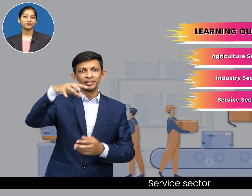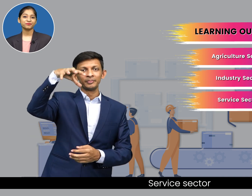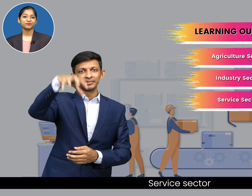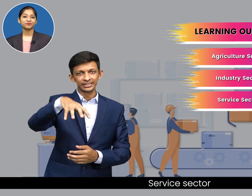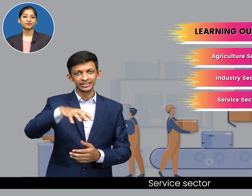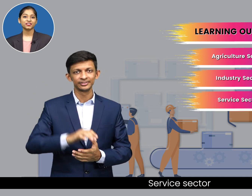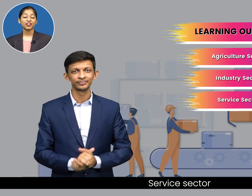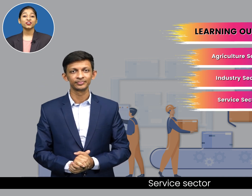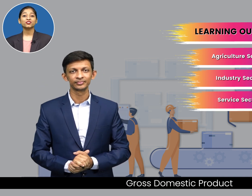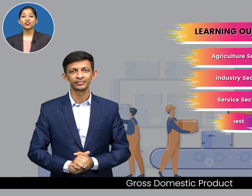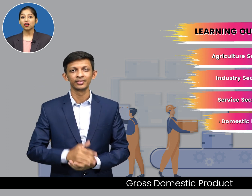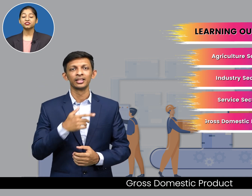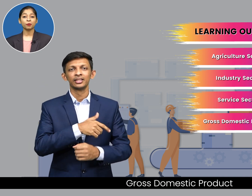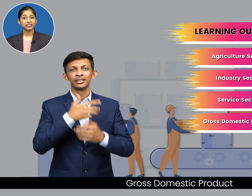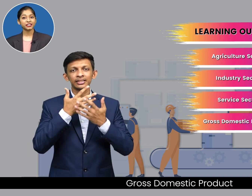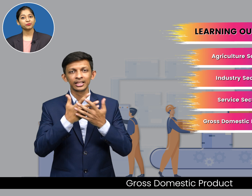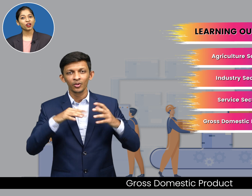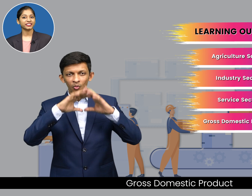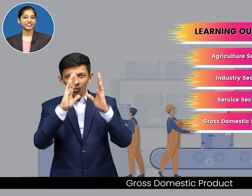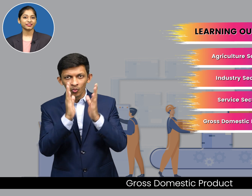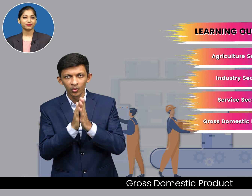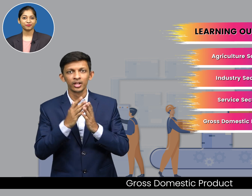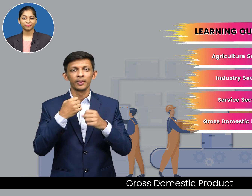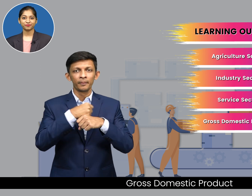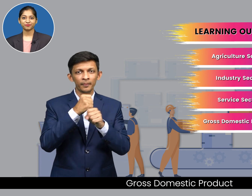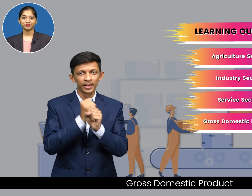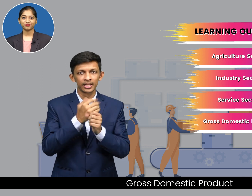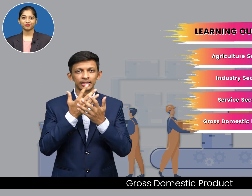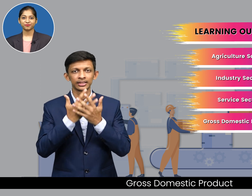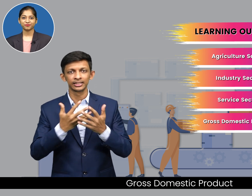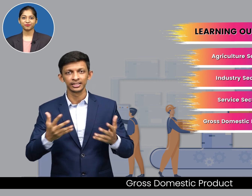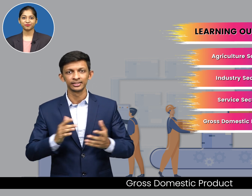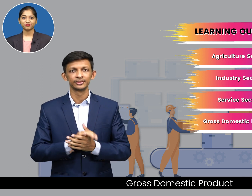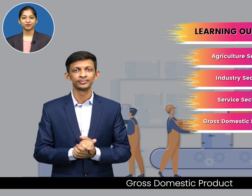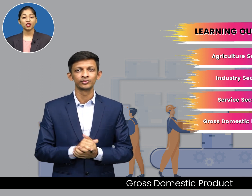sector, gross domestic product,